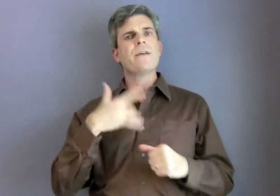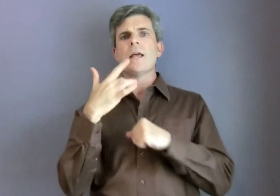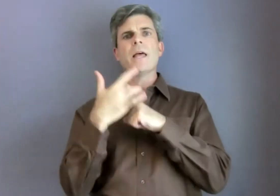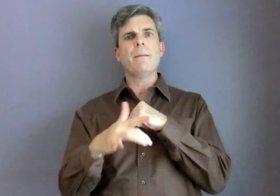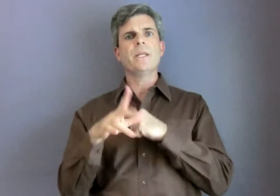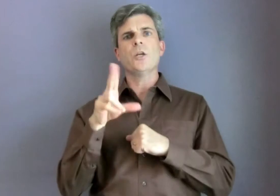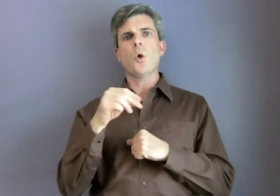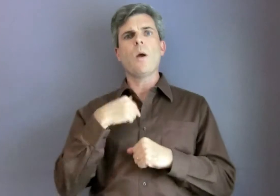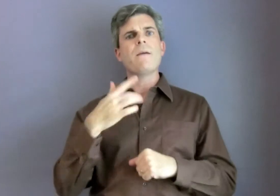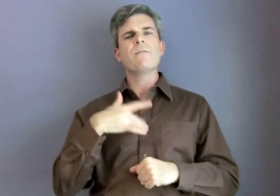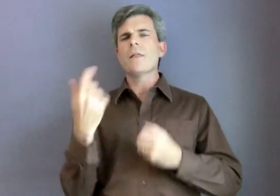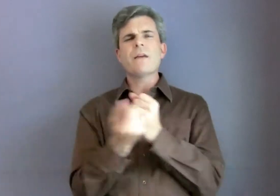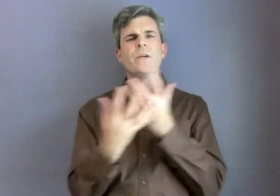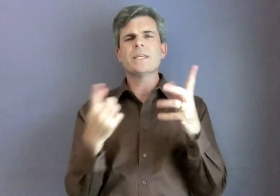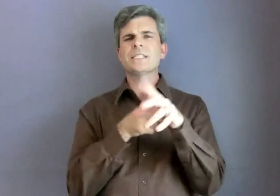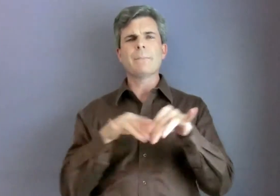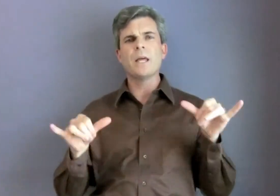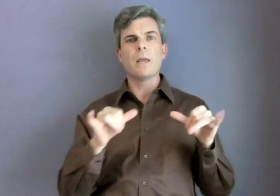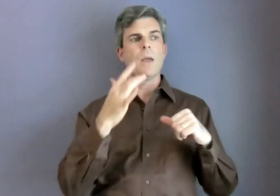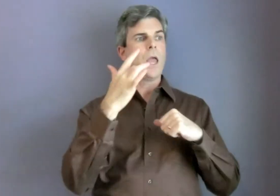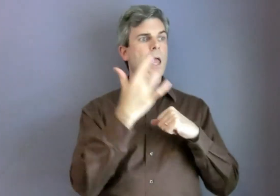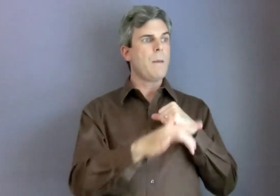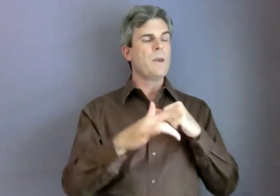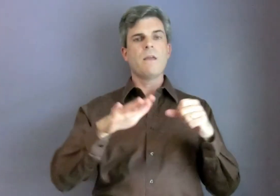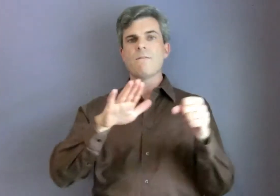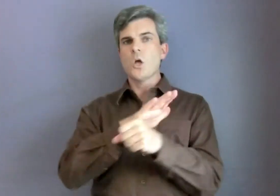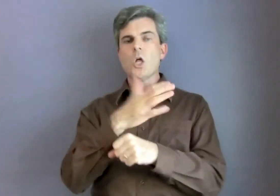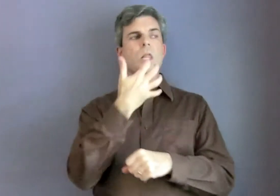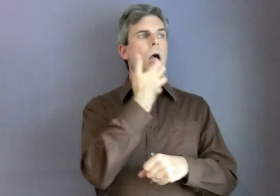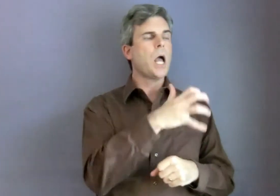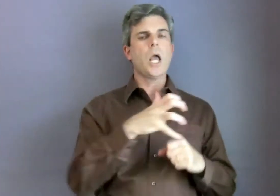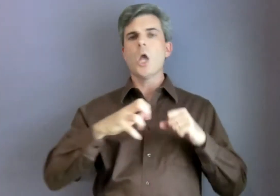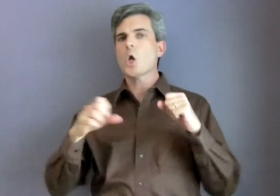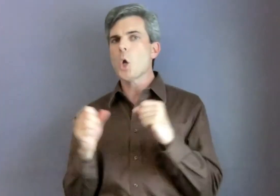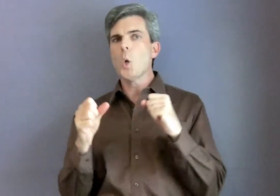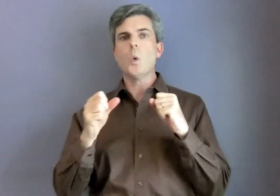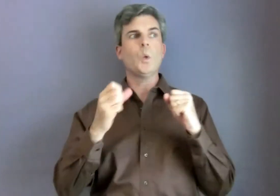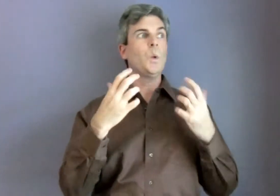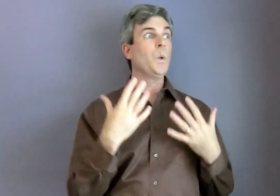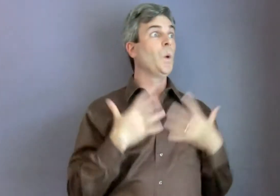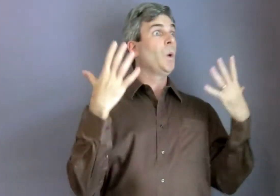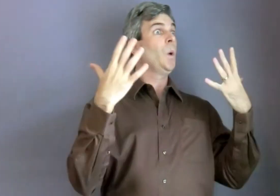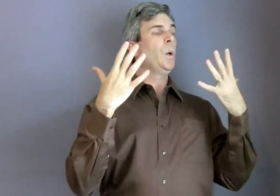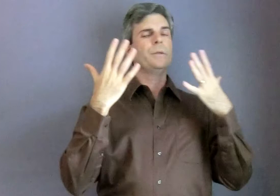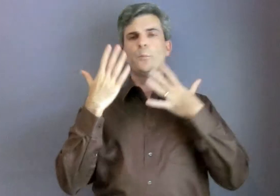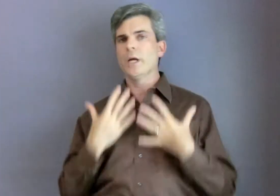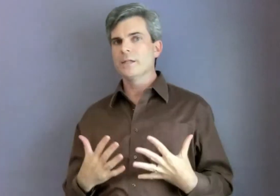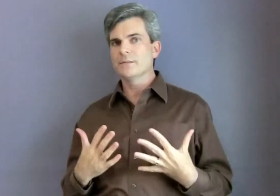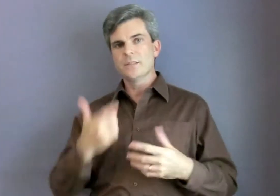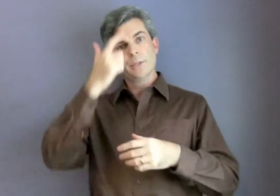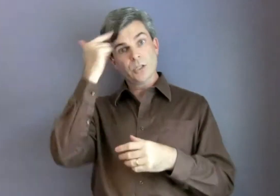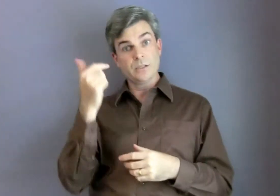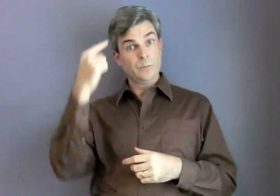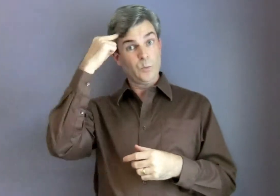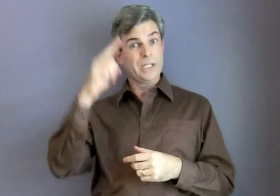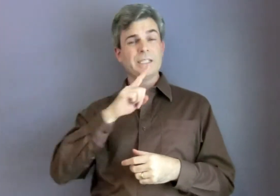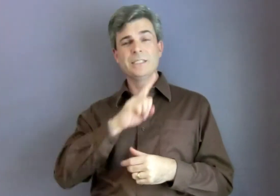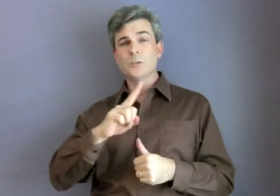hot and cold, euphoric and depressed. Because the brain is the world's first fully functional quantum computer, it